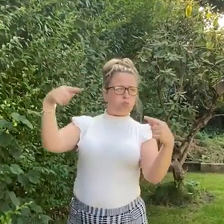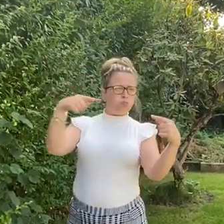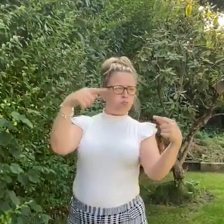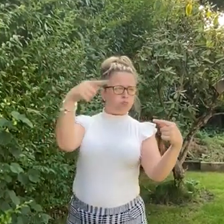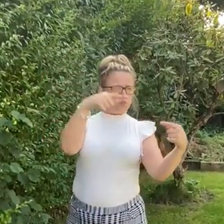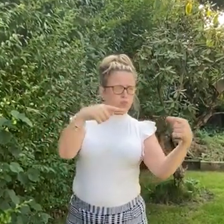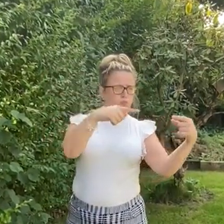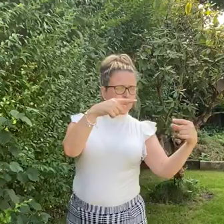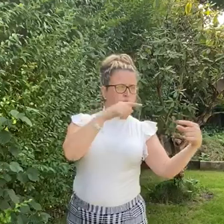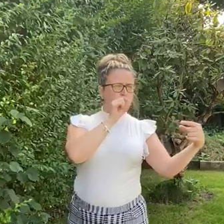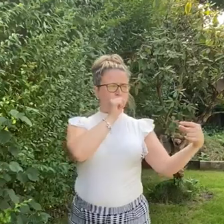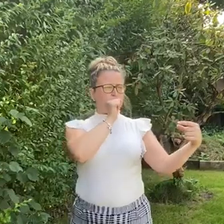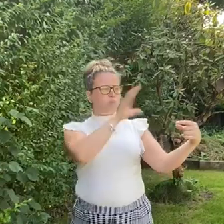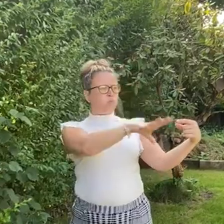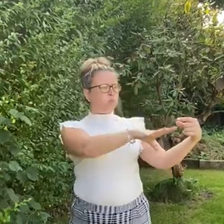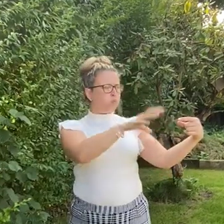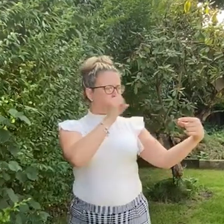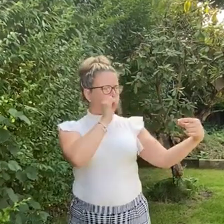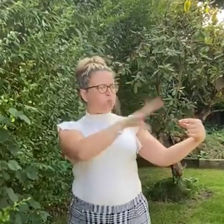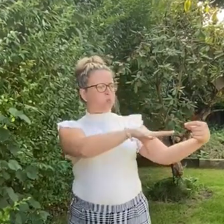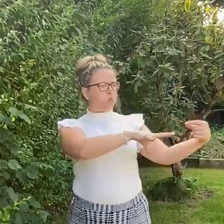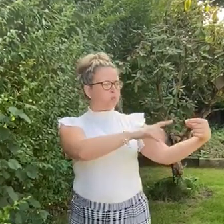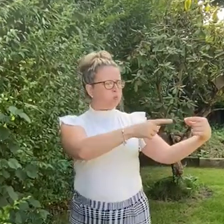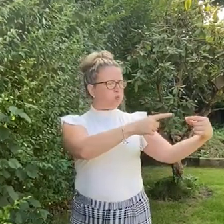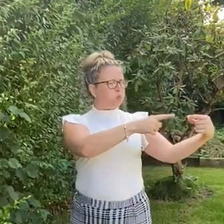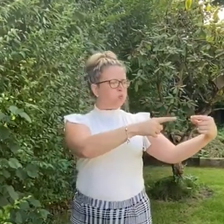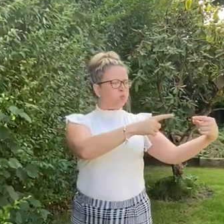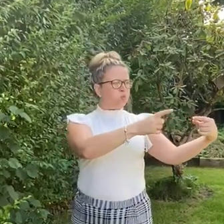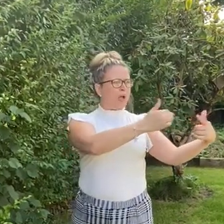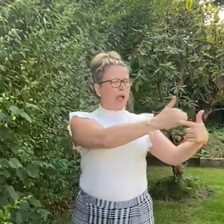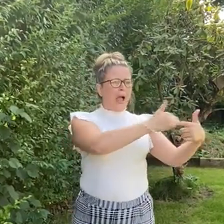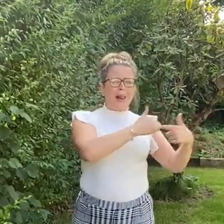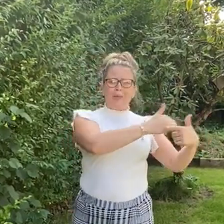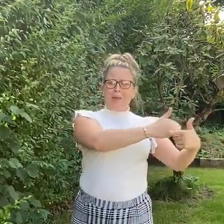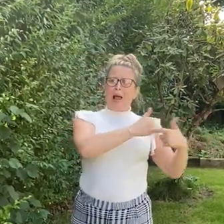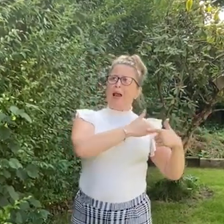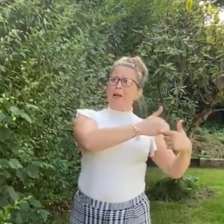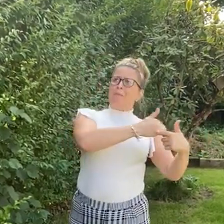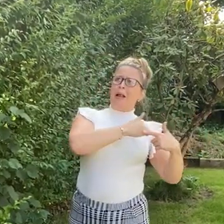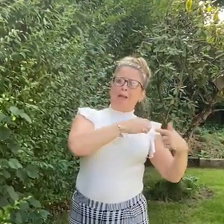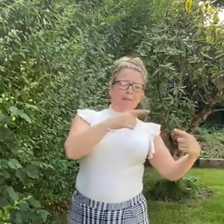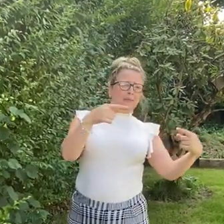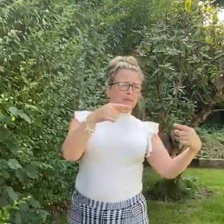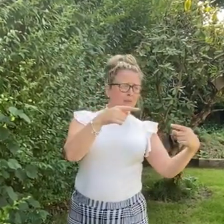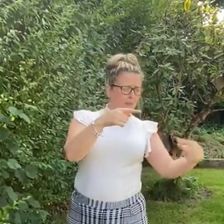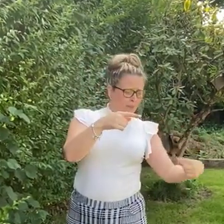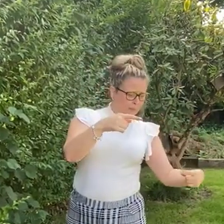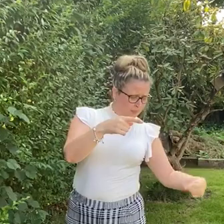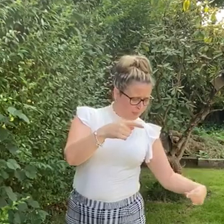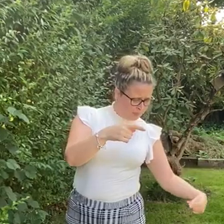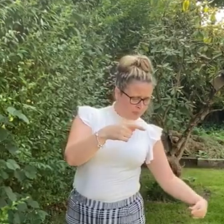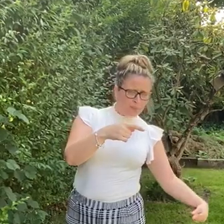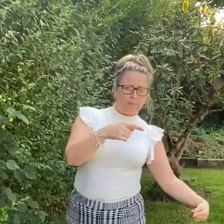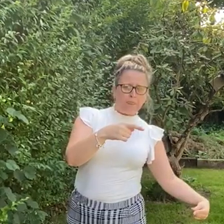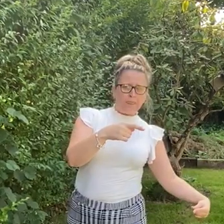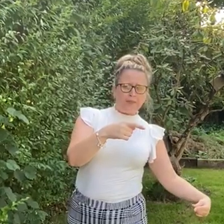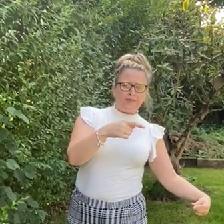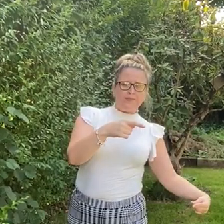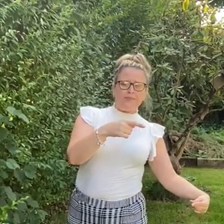out fire. Help! cried the witch, flying down to the ground. She looked all